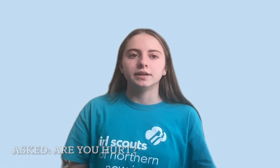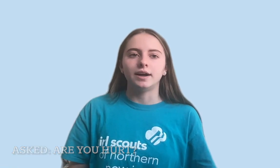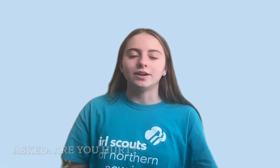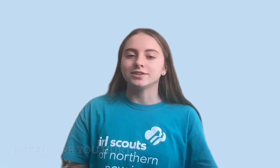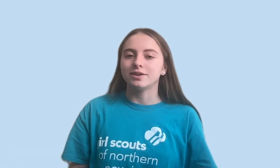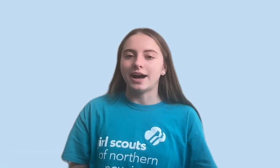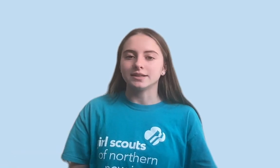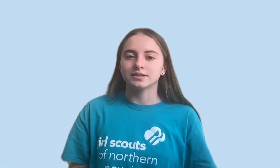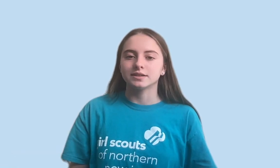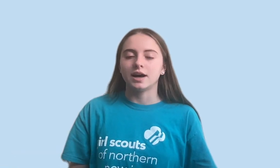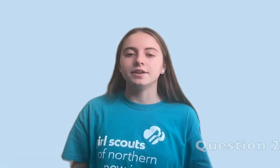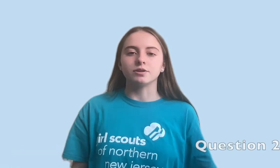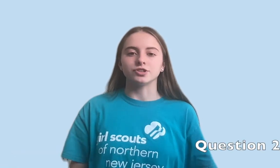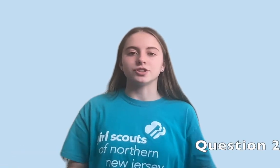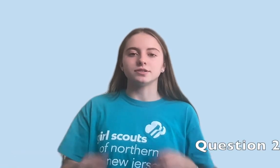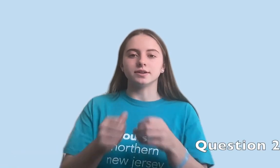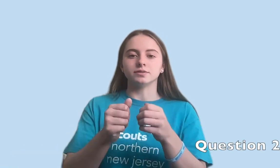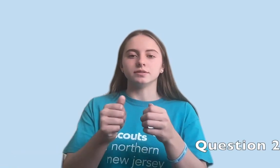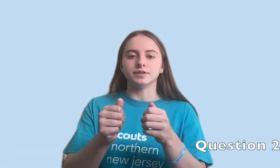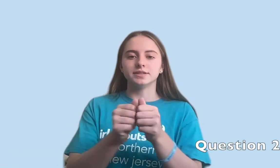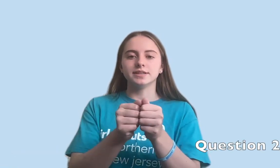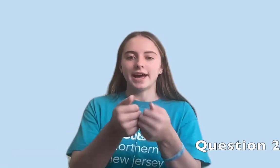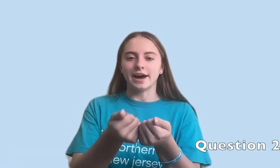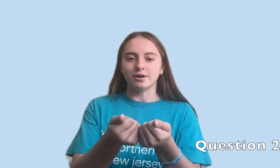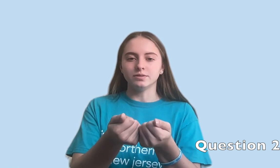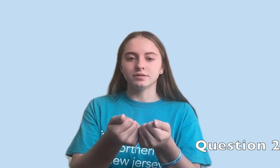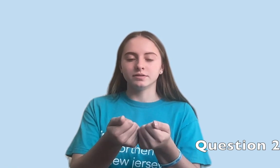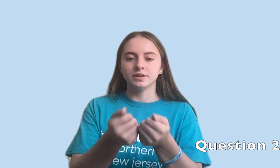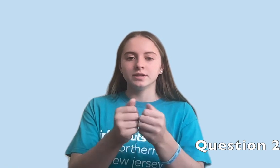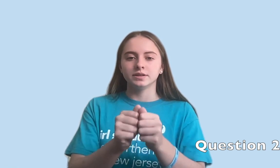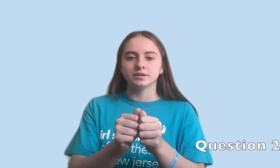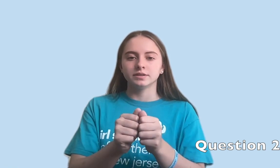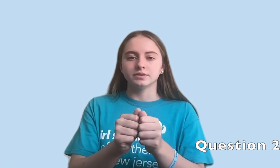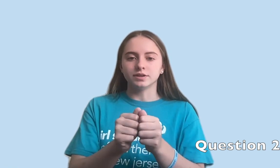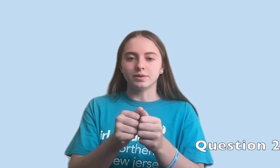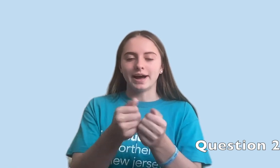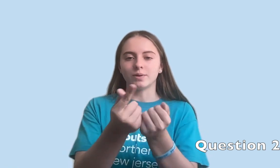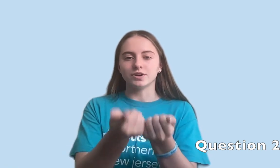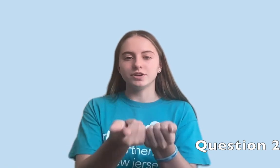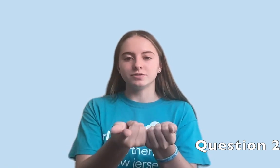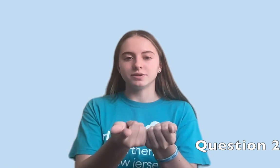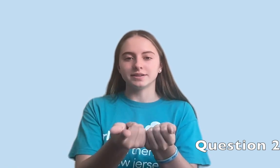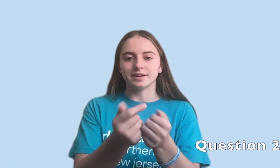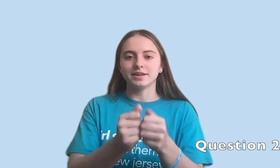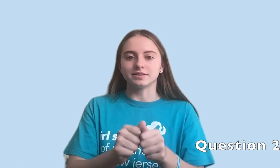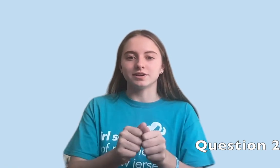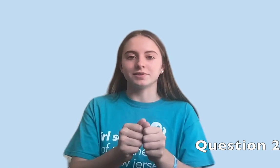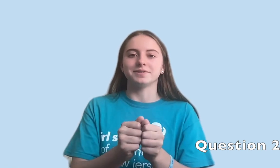I'll also ask another question. So this is how. So how are you is like this. So I